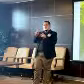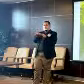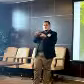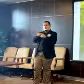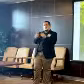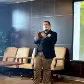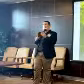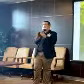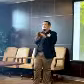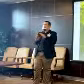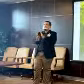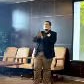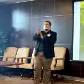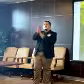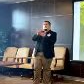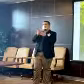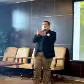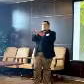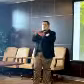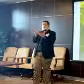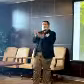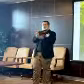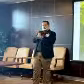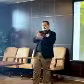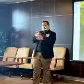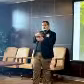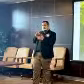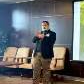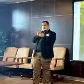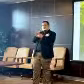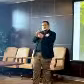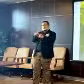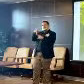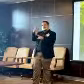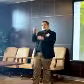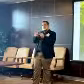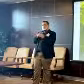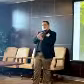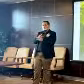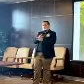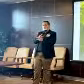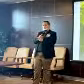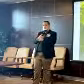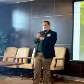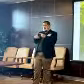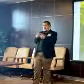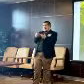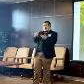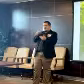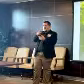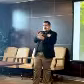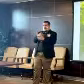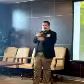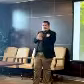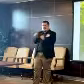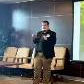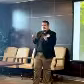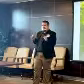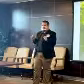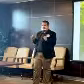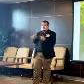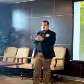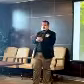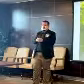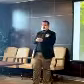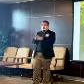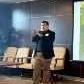and be engaged. They allow you to feel connected to the outside world when things just don't feel safe.